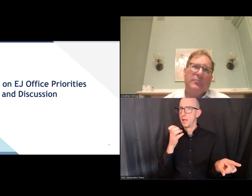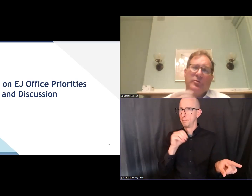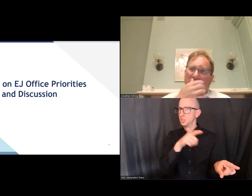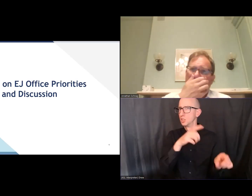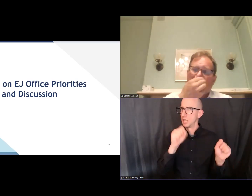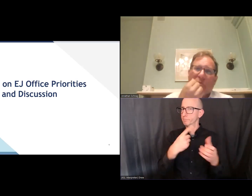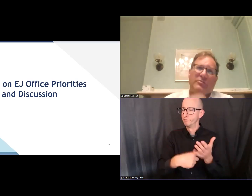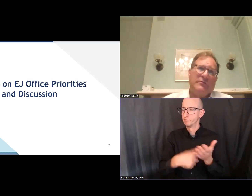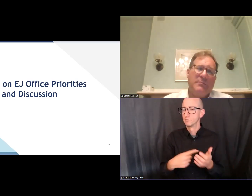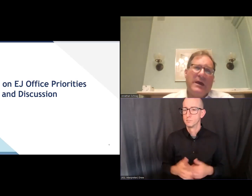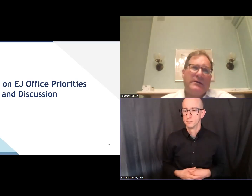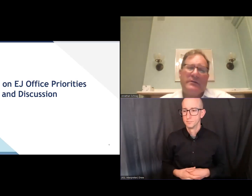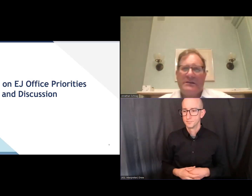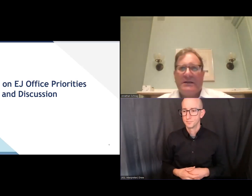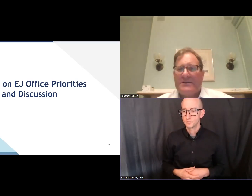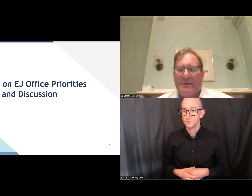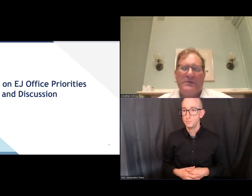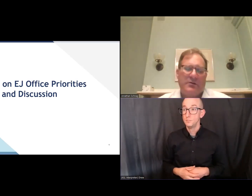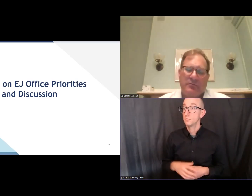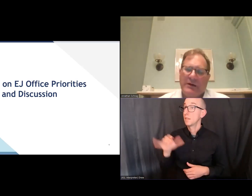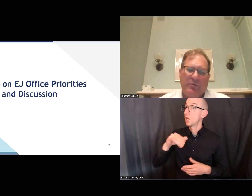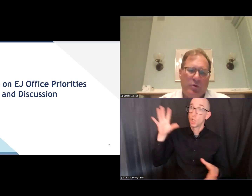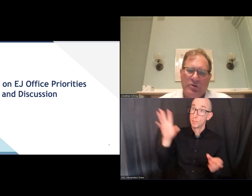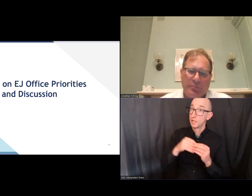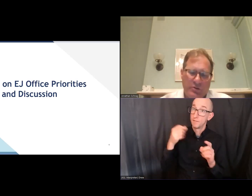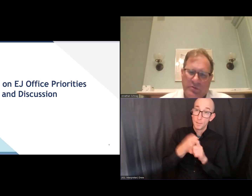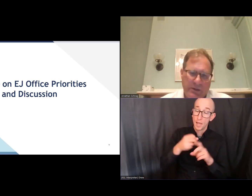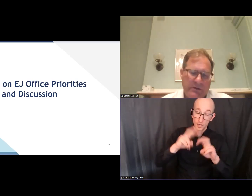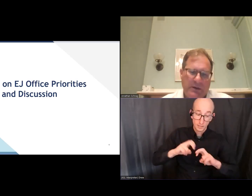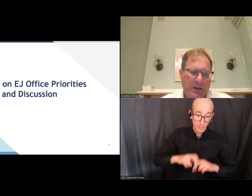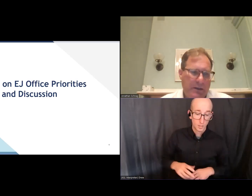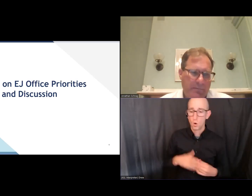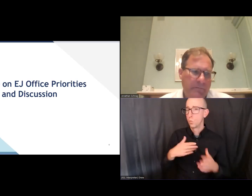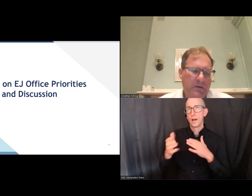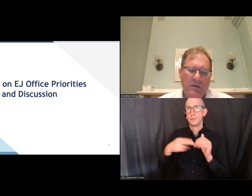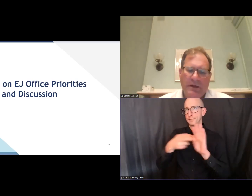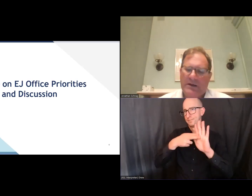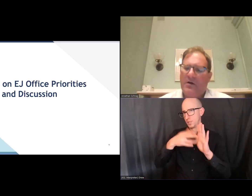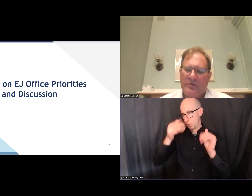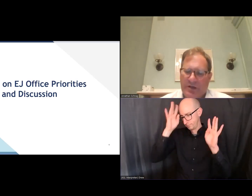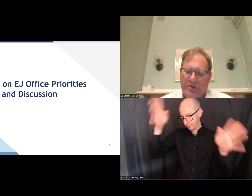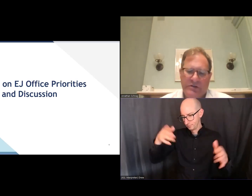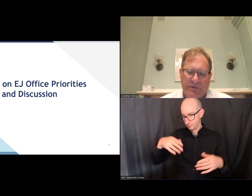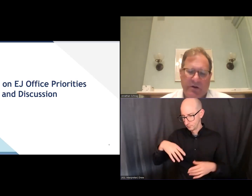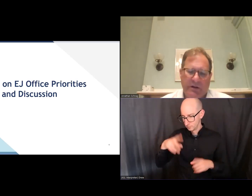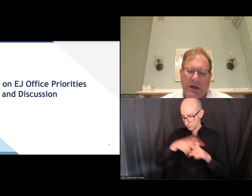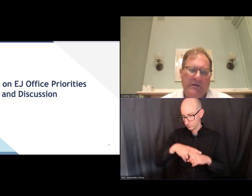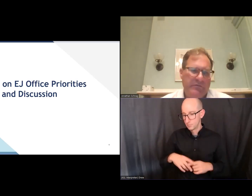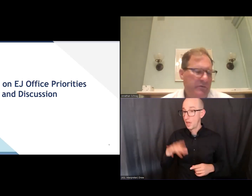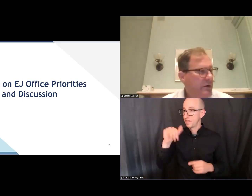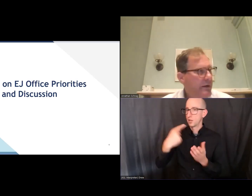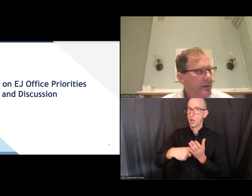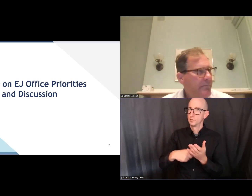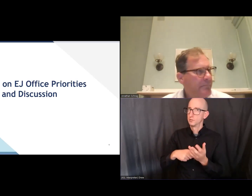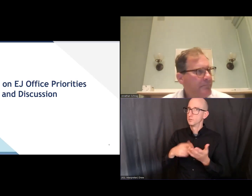it's a cumulative impact assessment or whatever words you put to it, that conversation is very